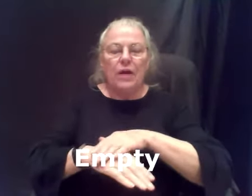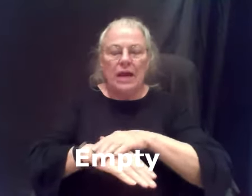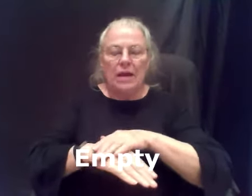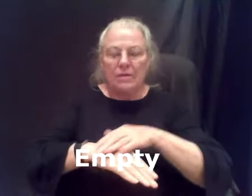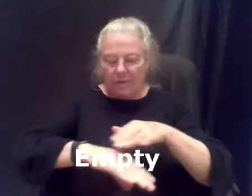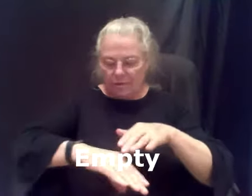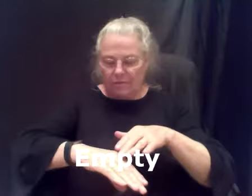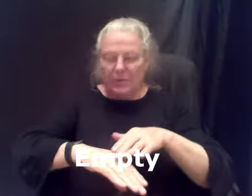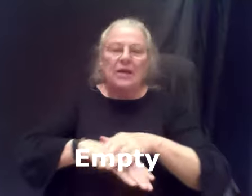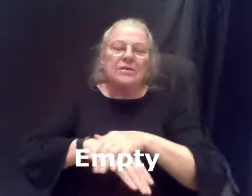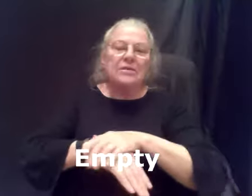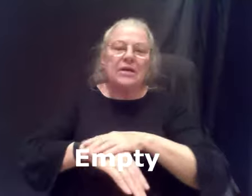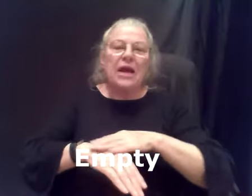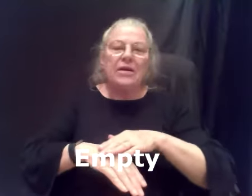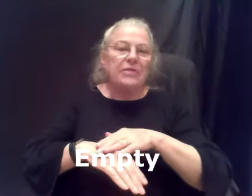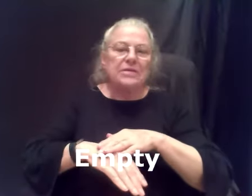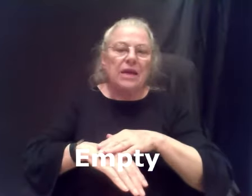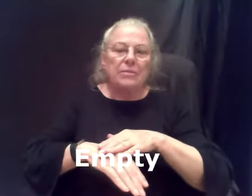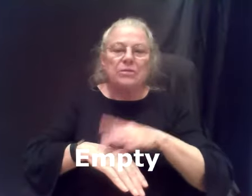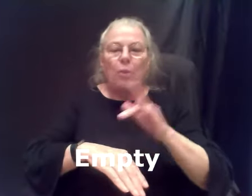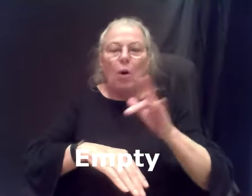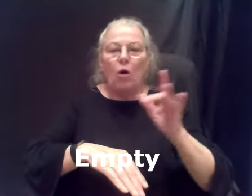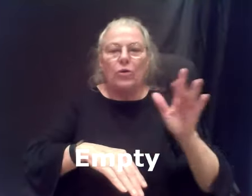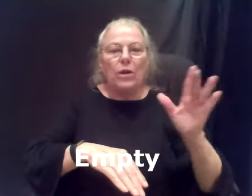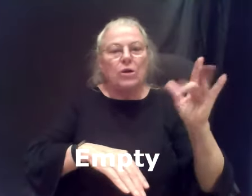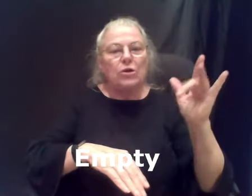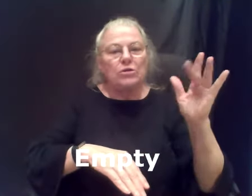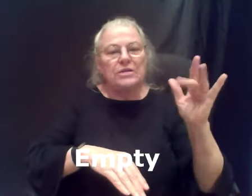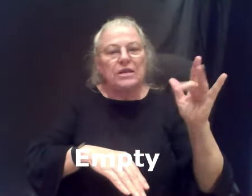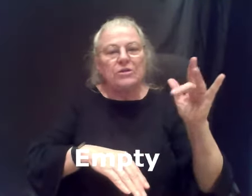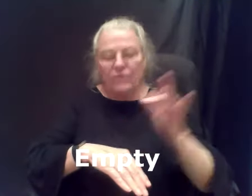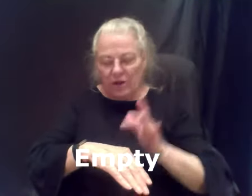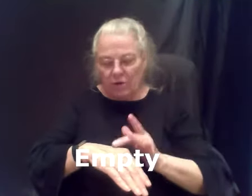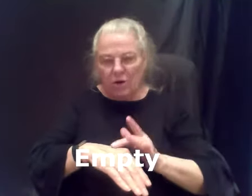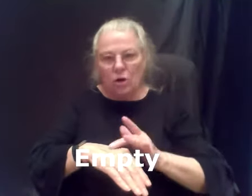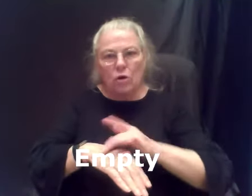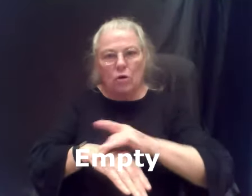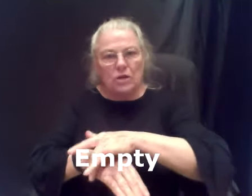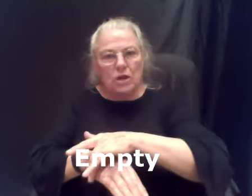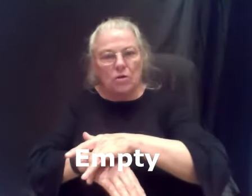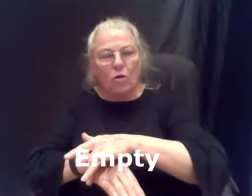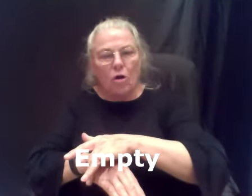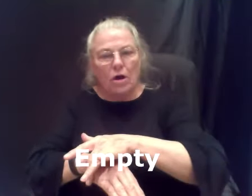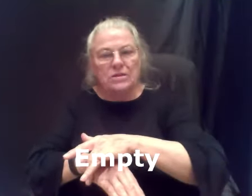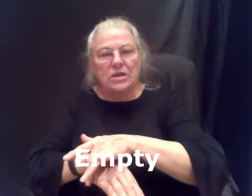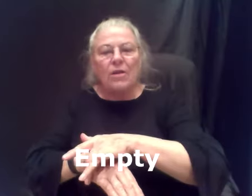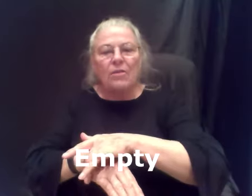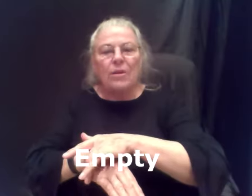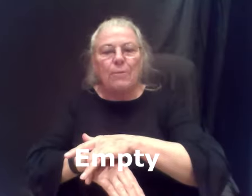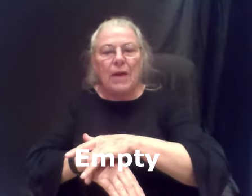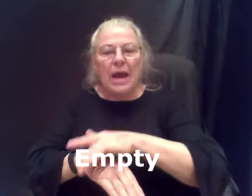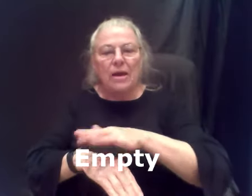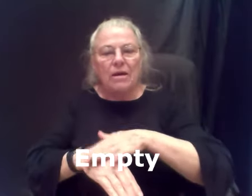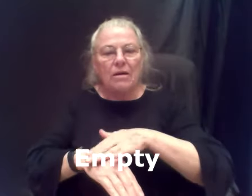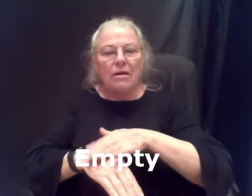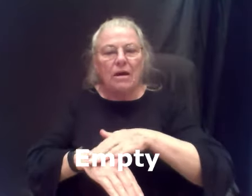hand, kind of the same as bald. Your center finger goes across the back of